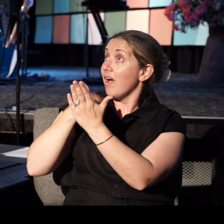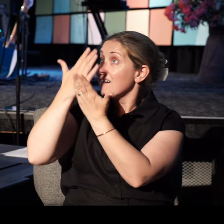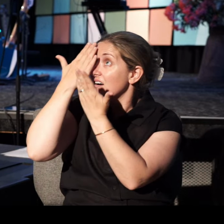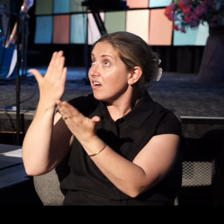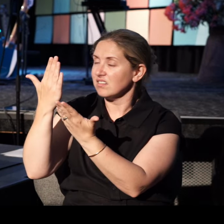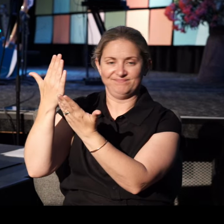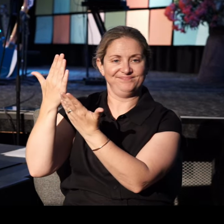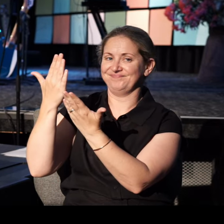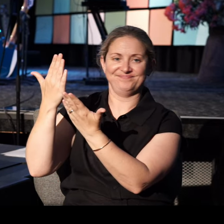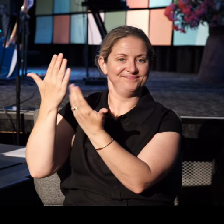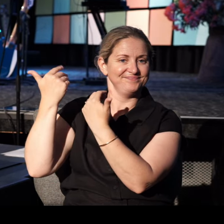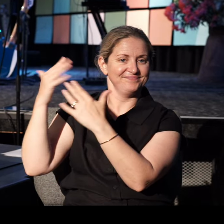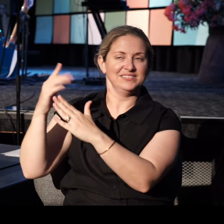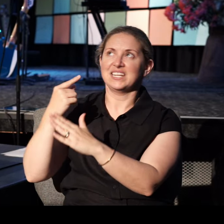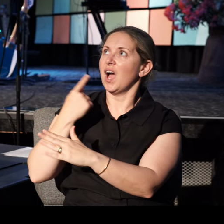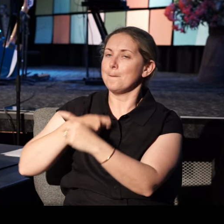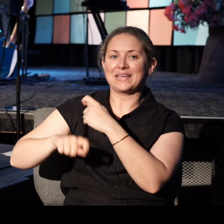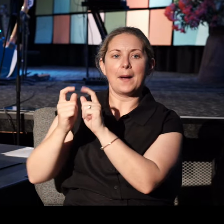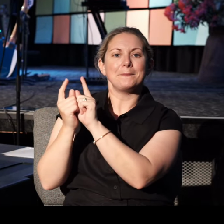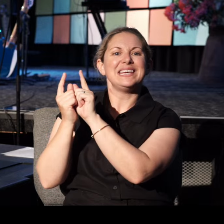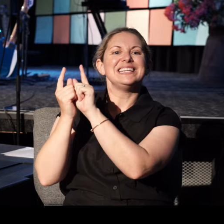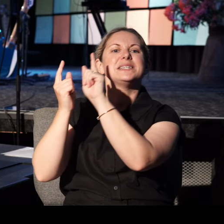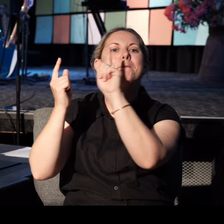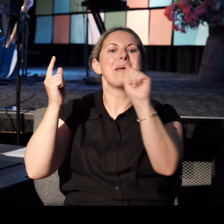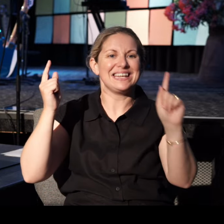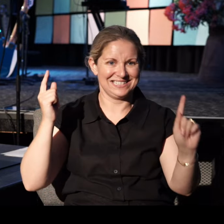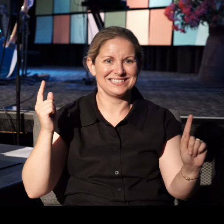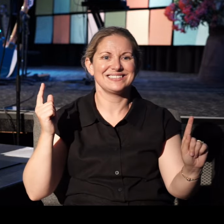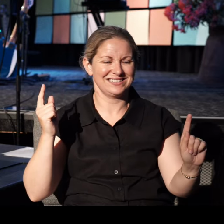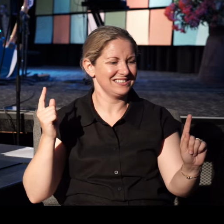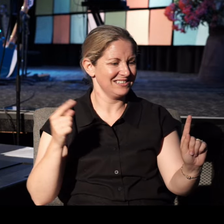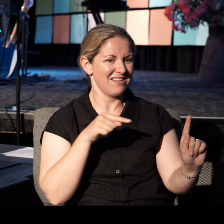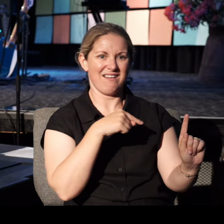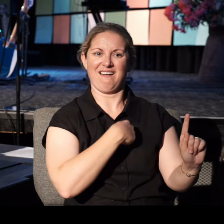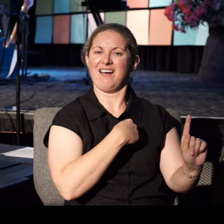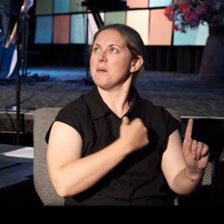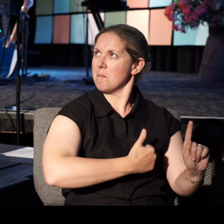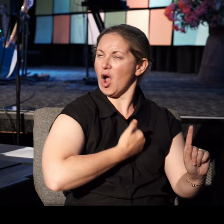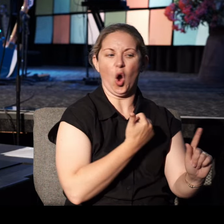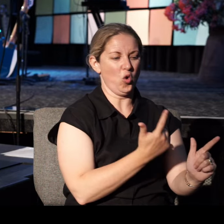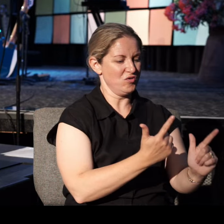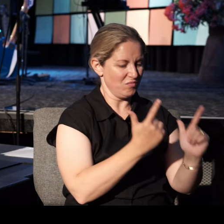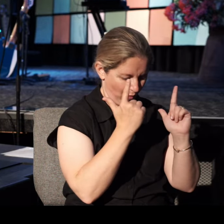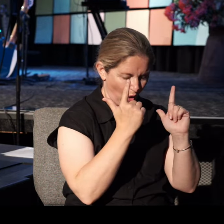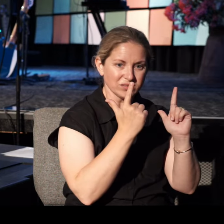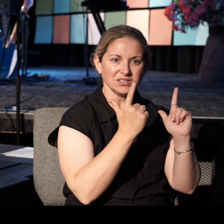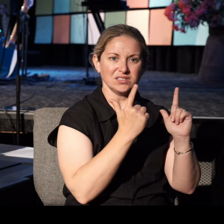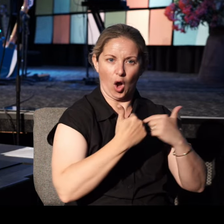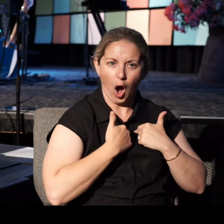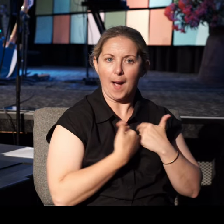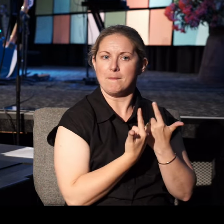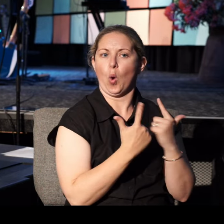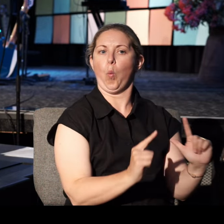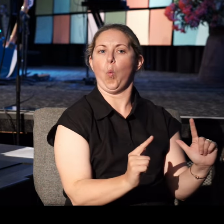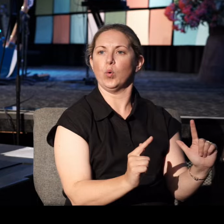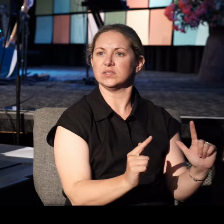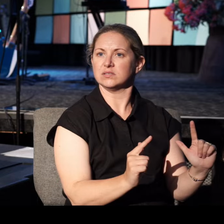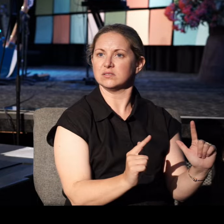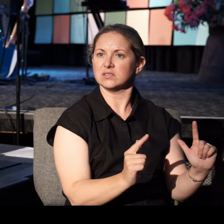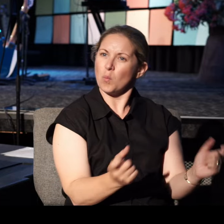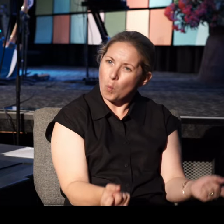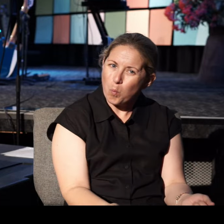It's being independent of God as your ruler, boss, and Lord. It's to be lawless, without